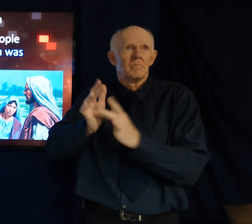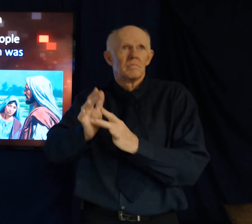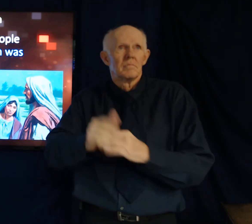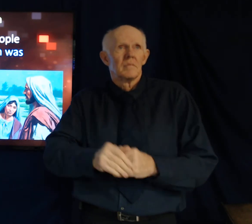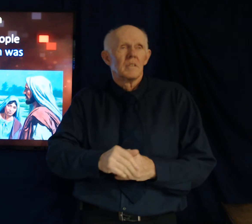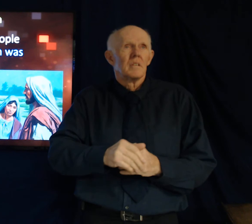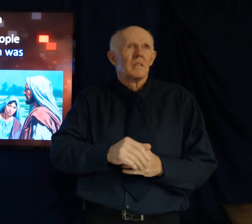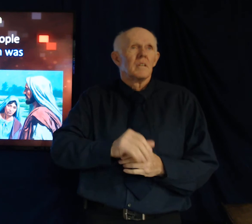him.